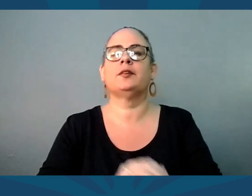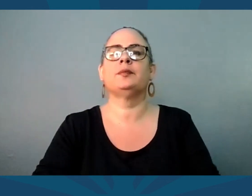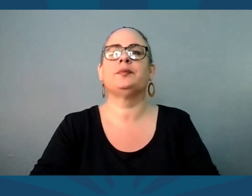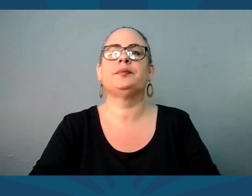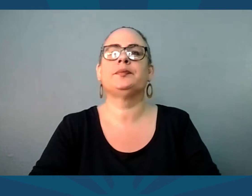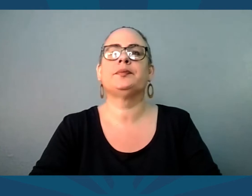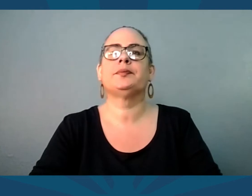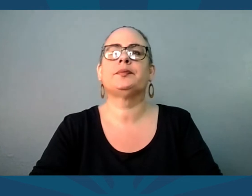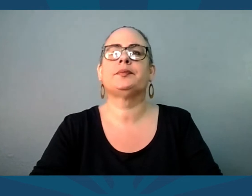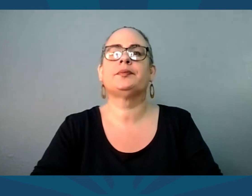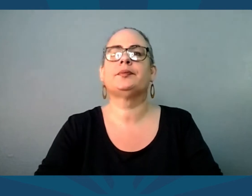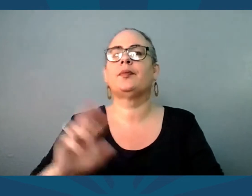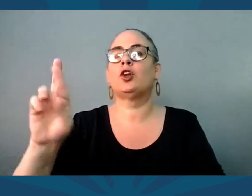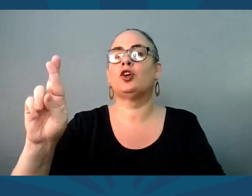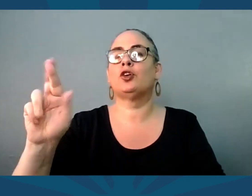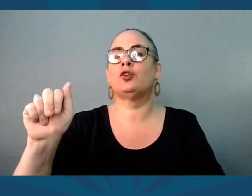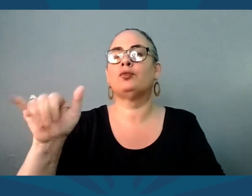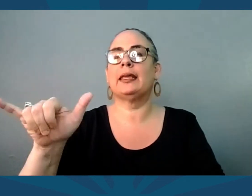az.gov.